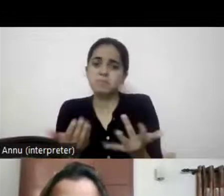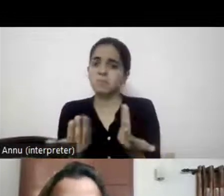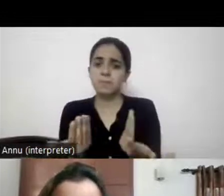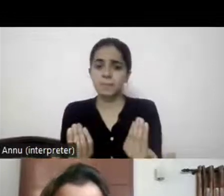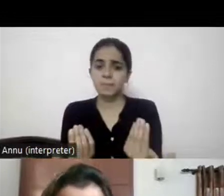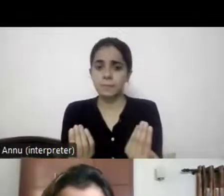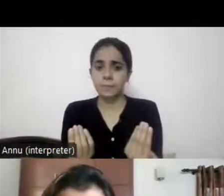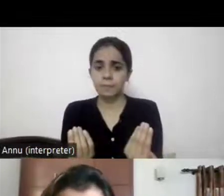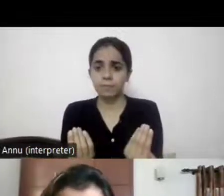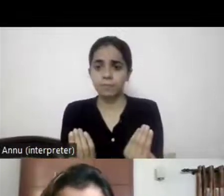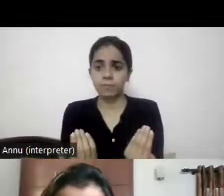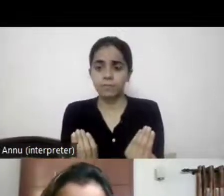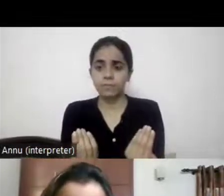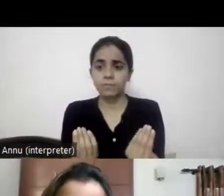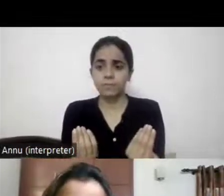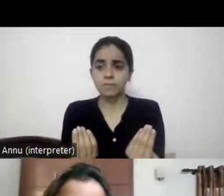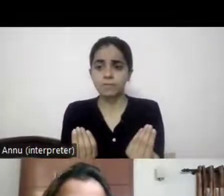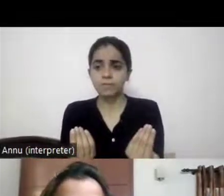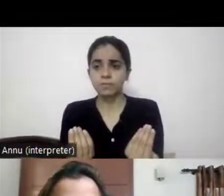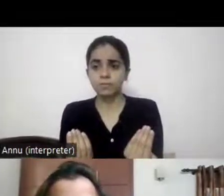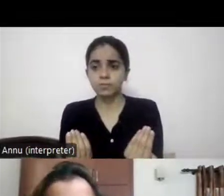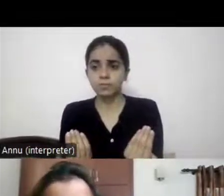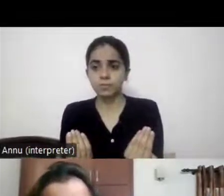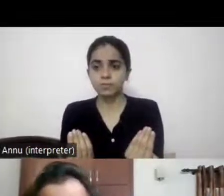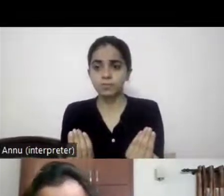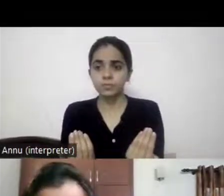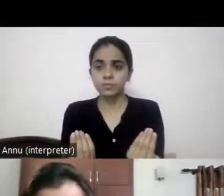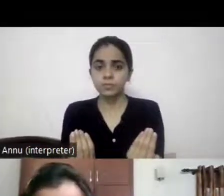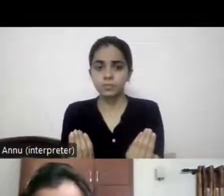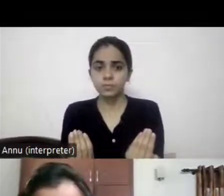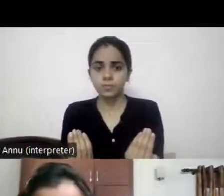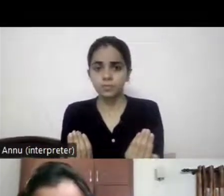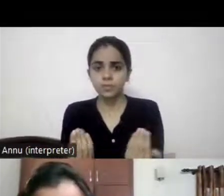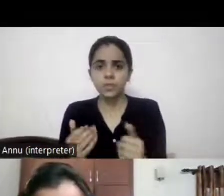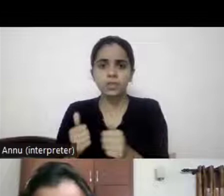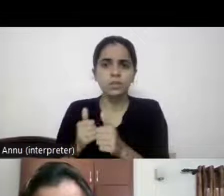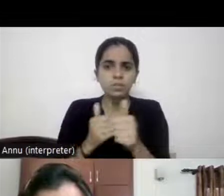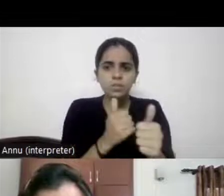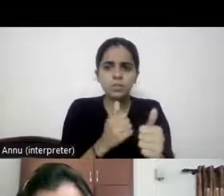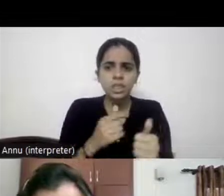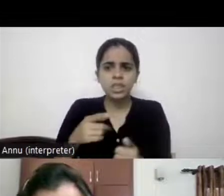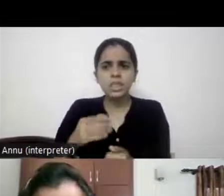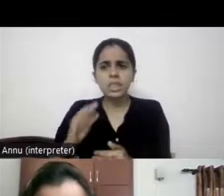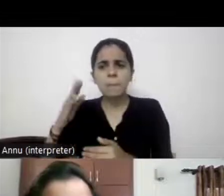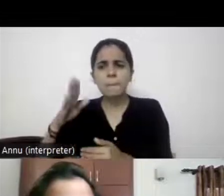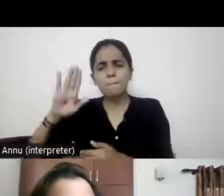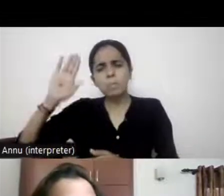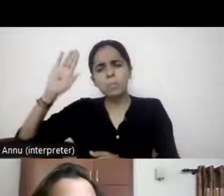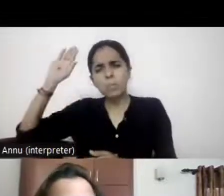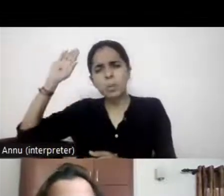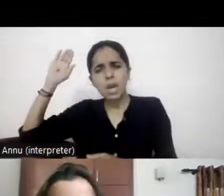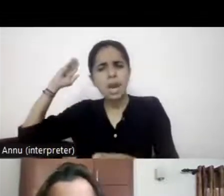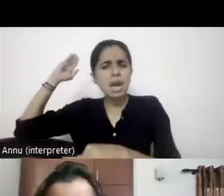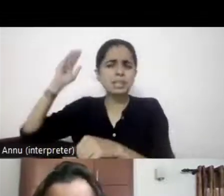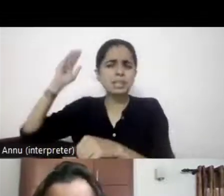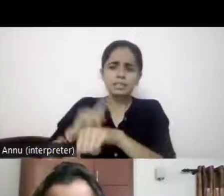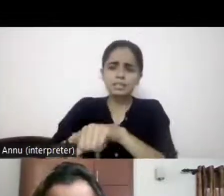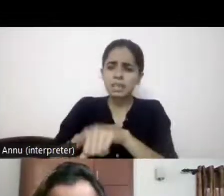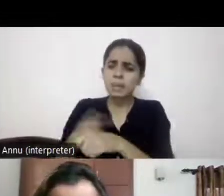that the Nazi regime followed during the time of Hitler, how the